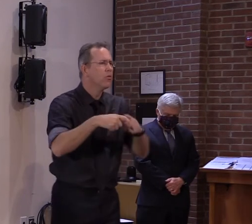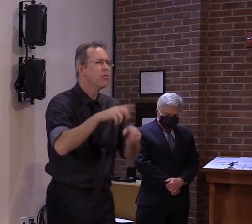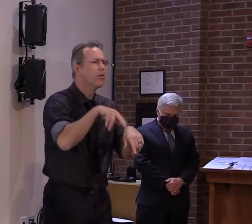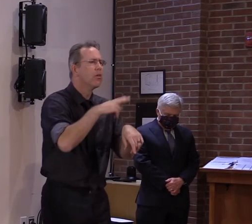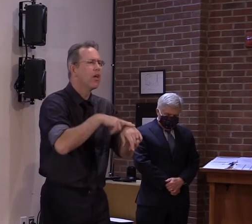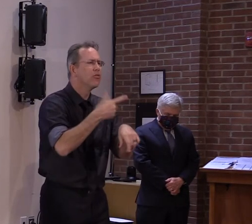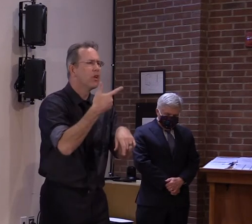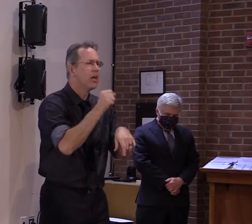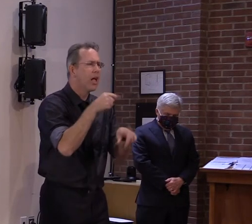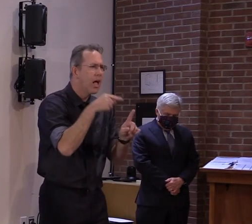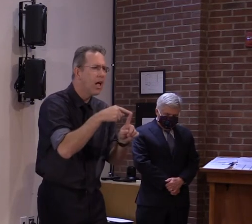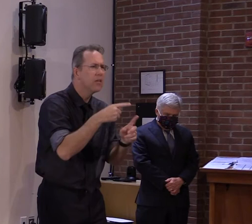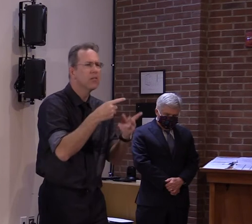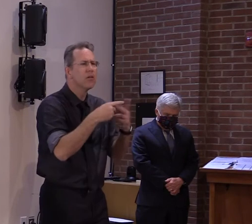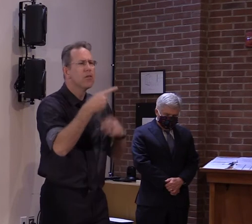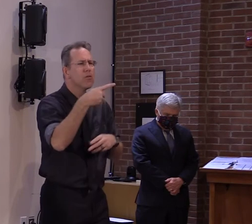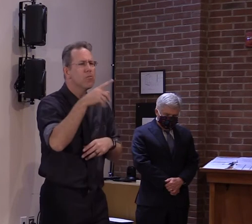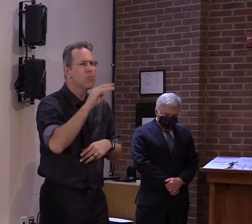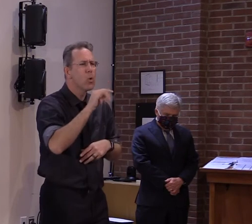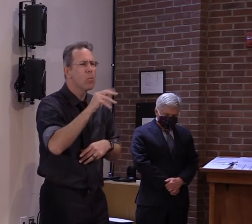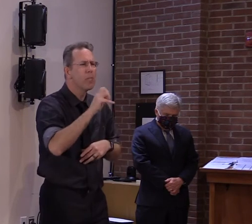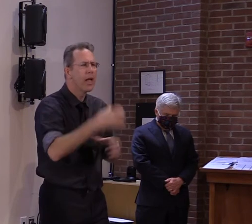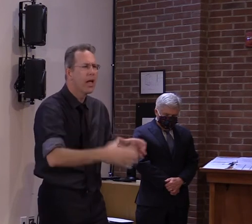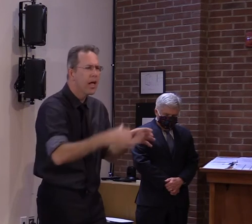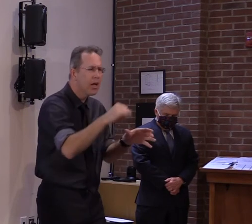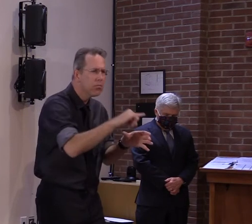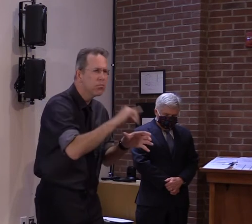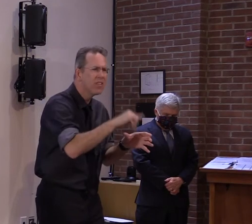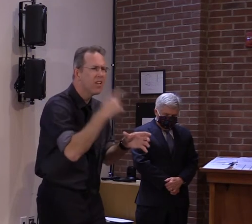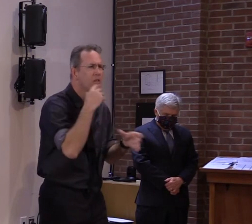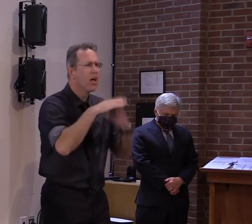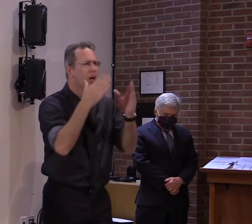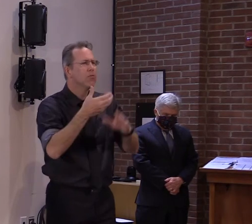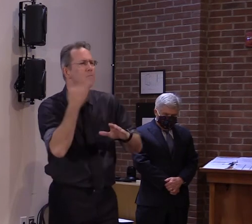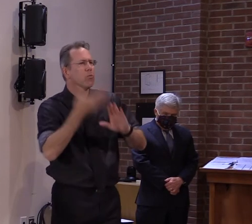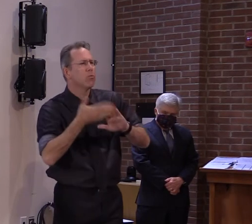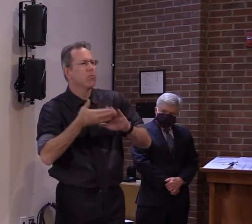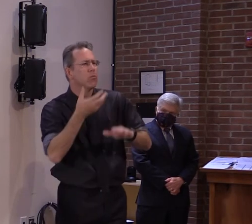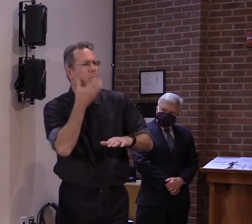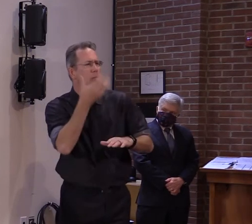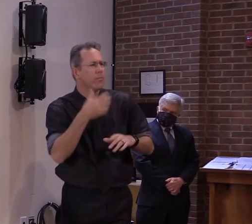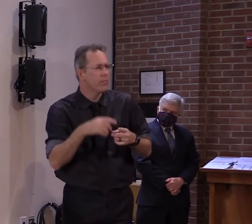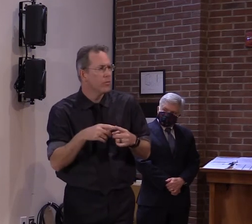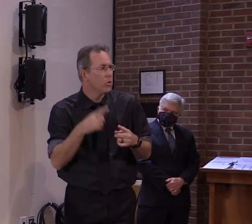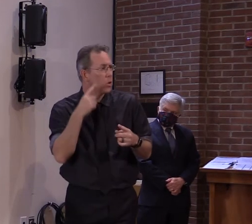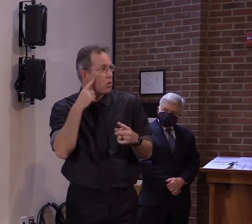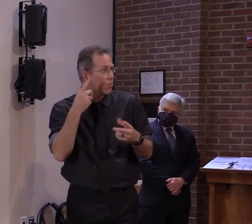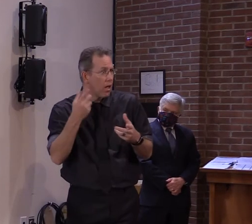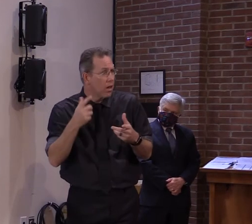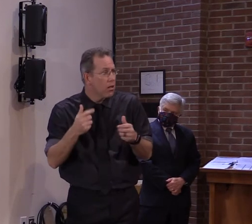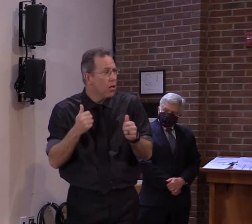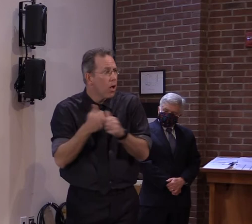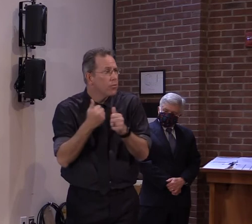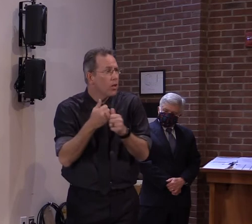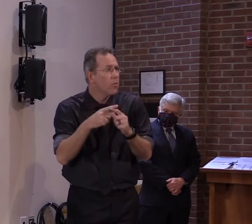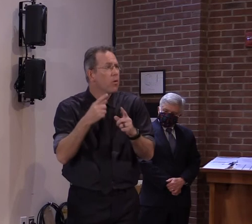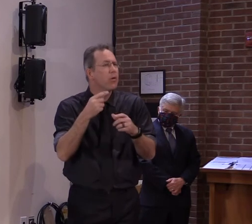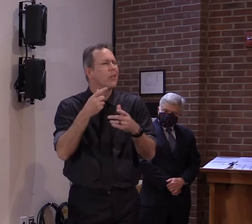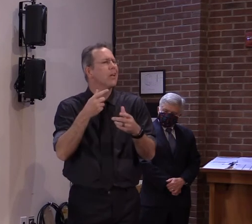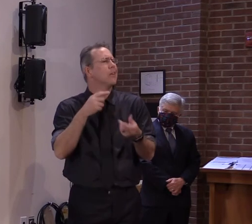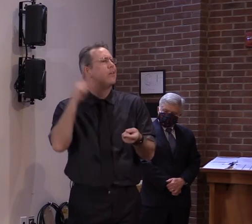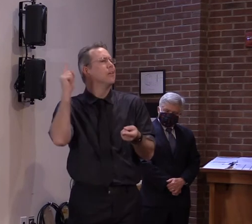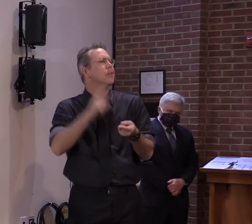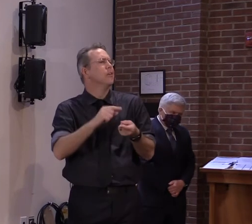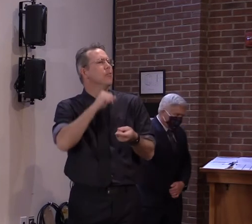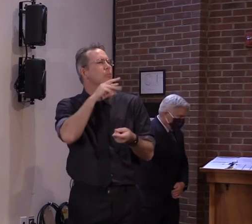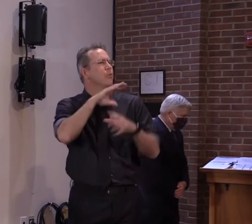any update on challenging the Global Warming Solutions Act in court? Yeah, I don't have any updates for you on the